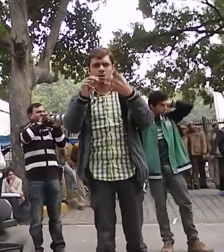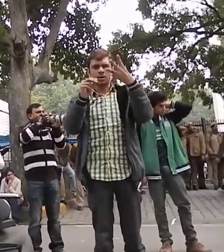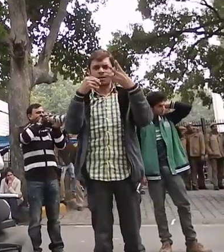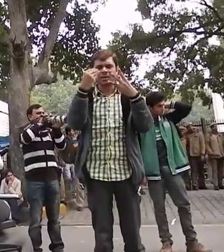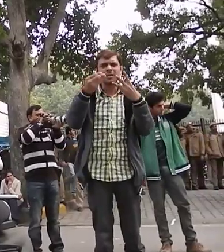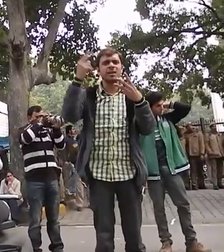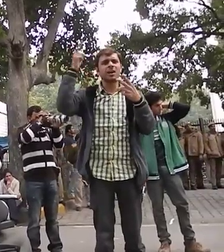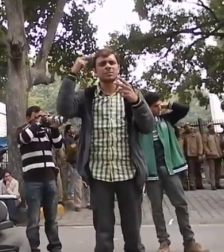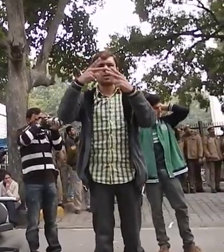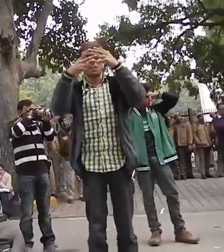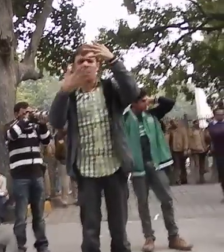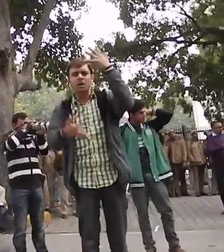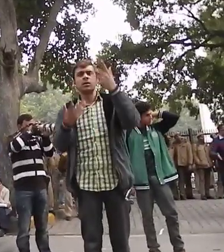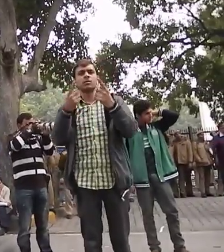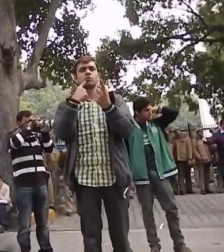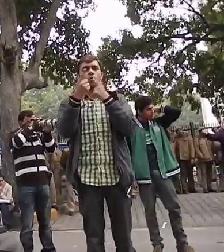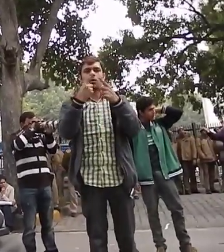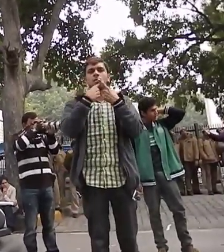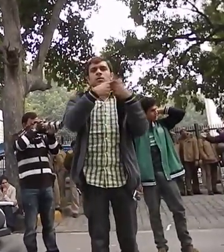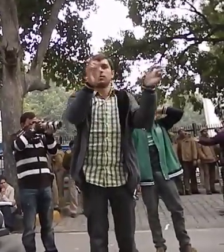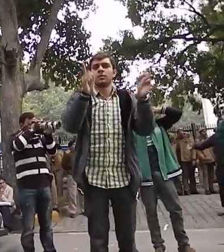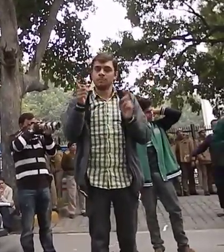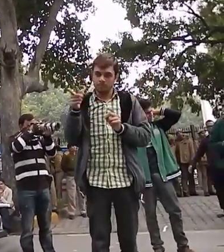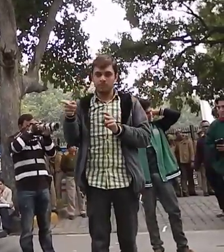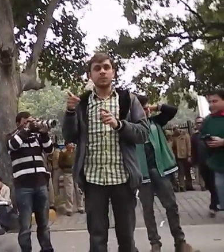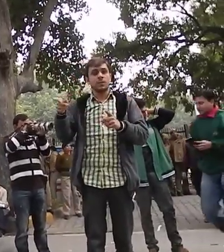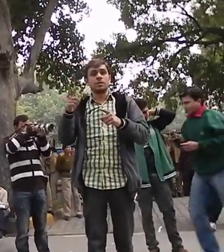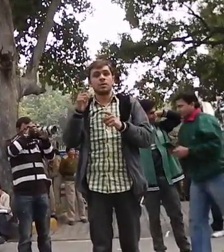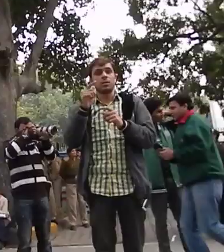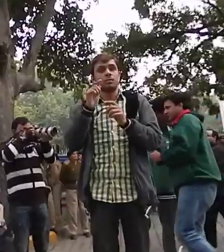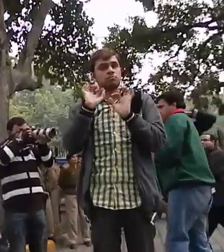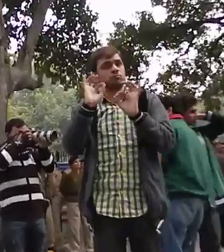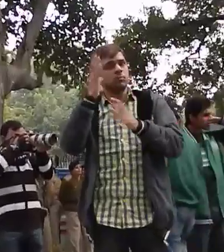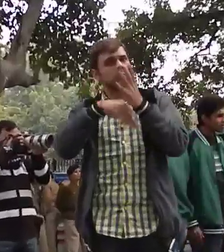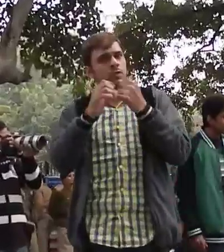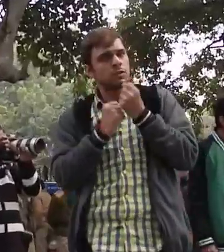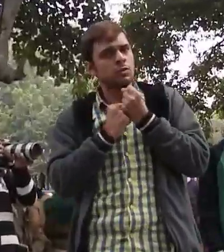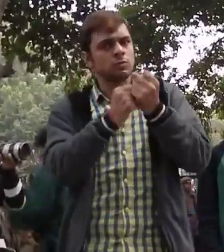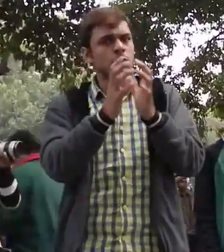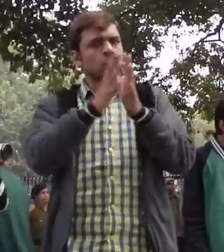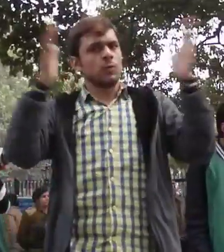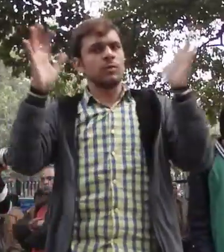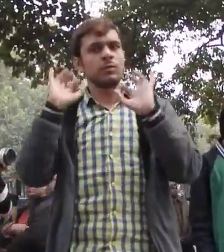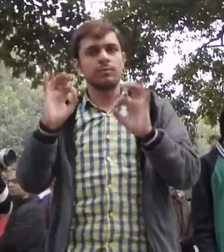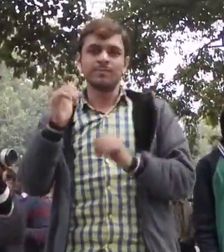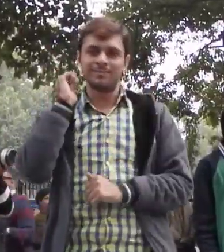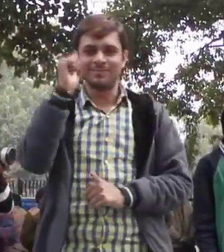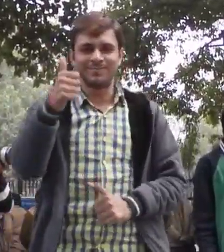Wow.